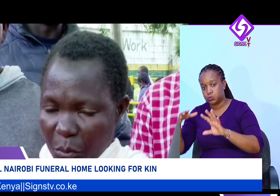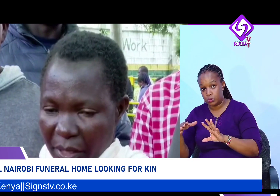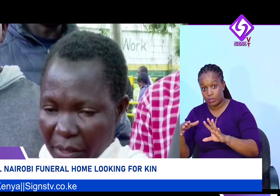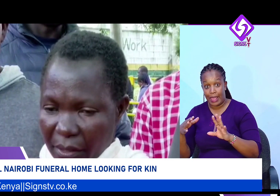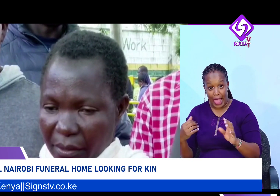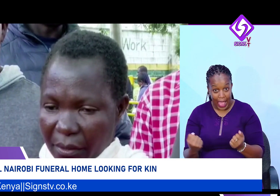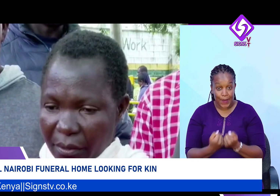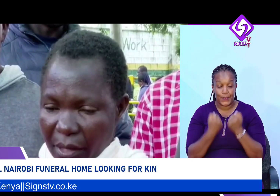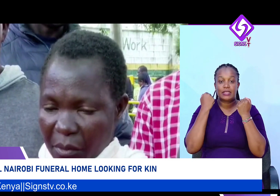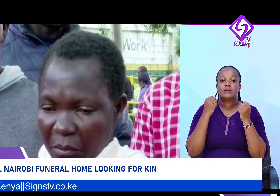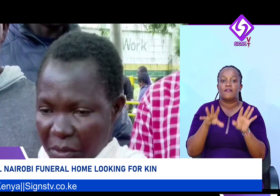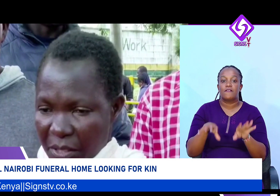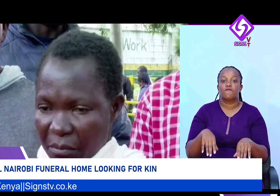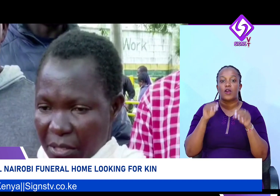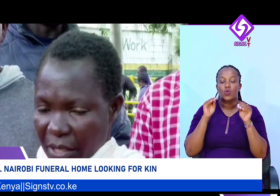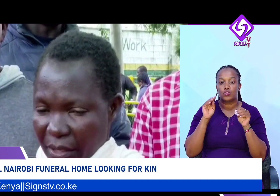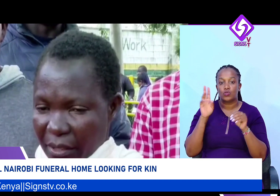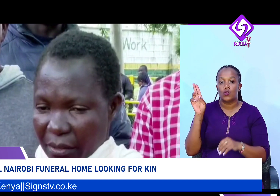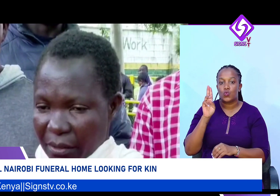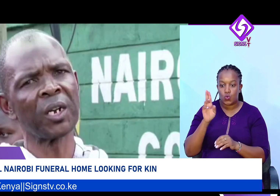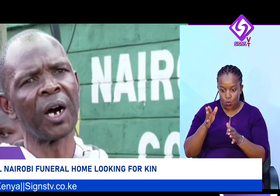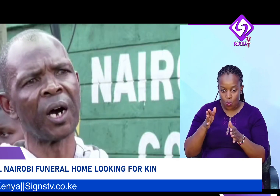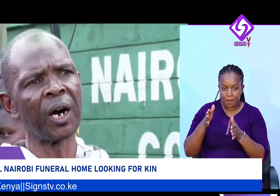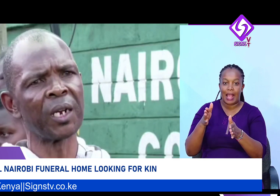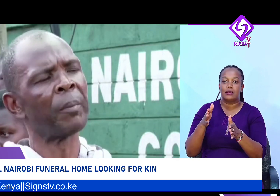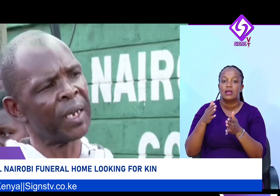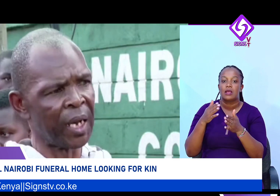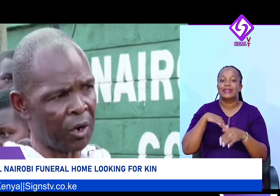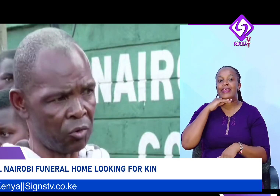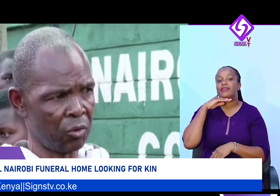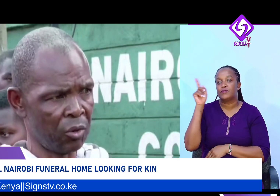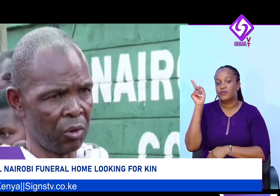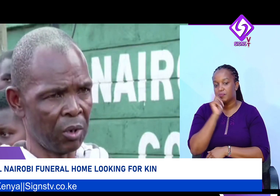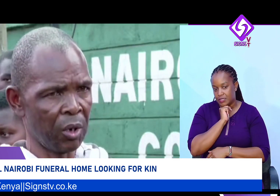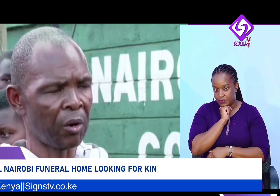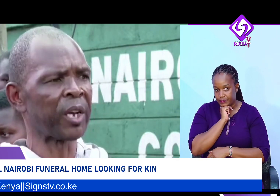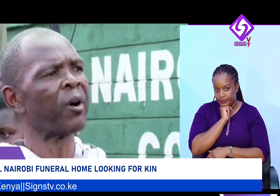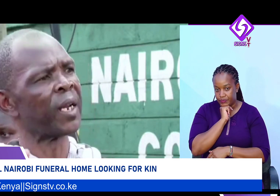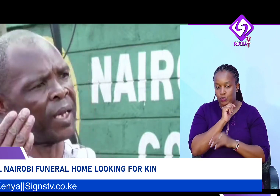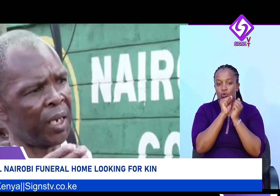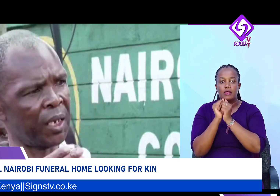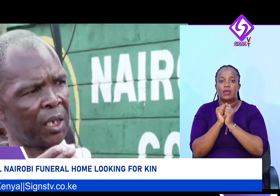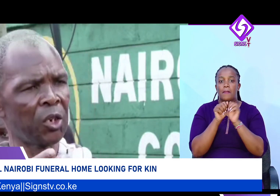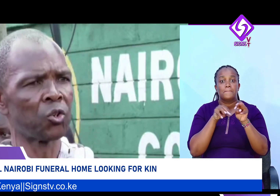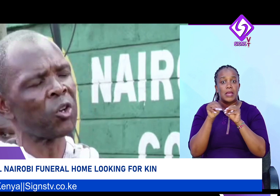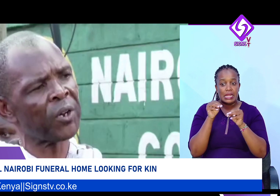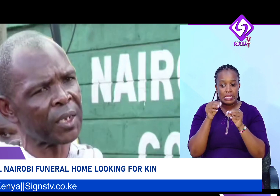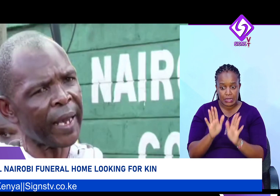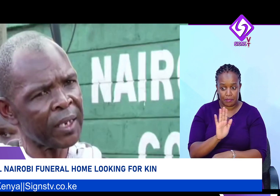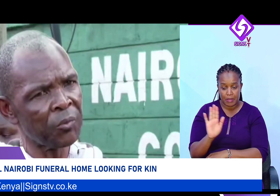Park kama imepotesha maisha yake na manager yao wakiwa anaenda. So kufika hiyo